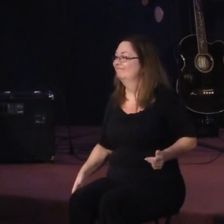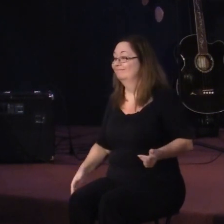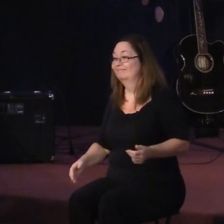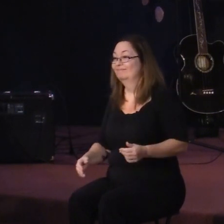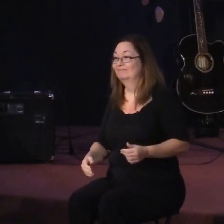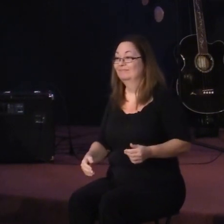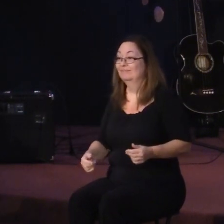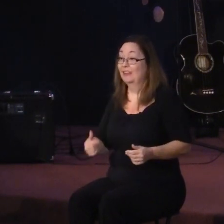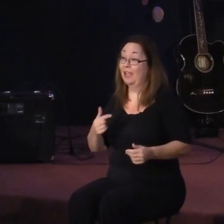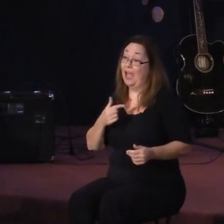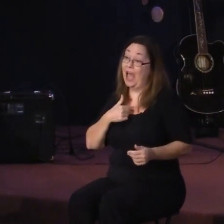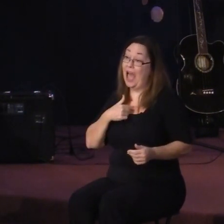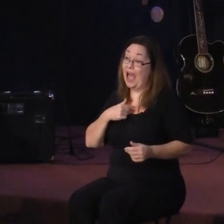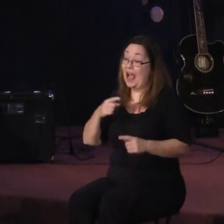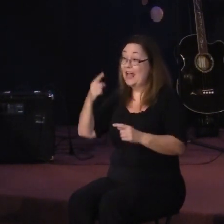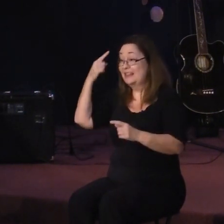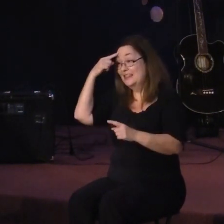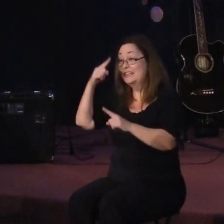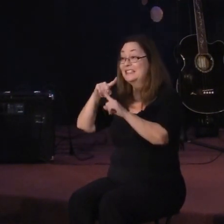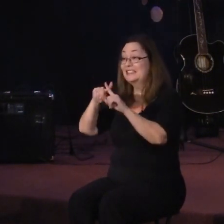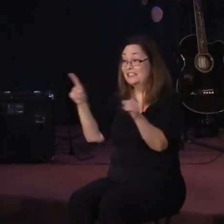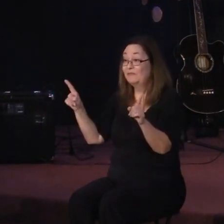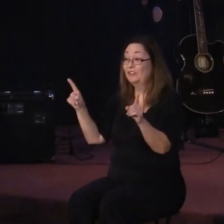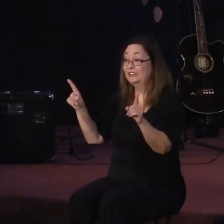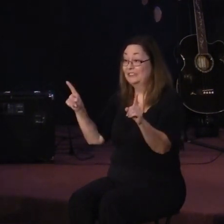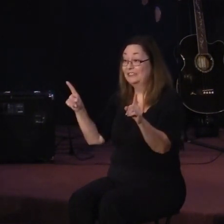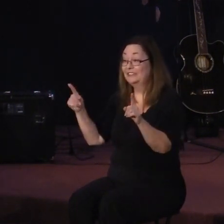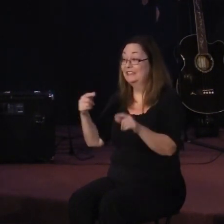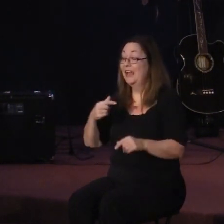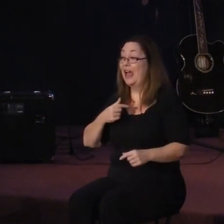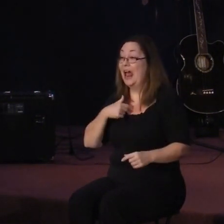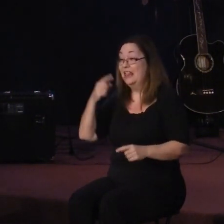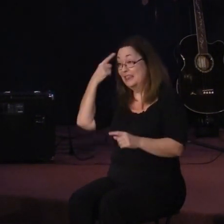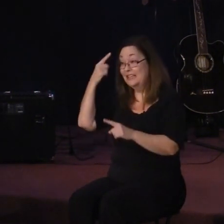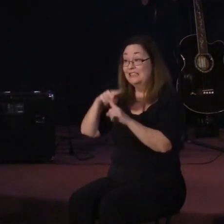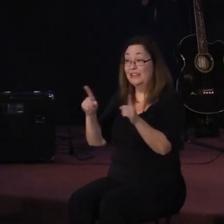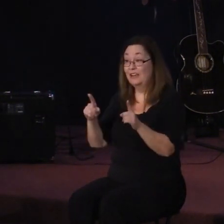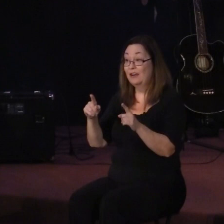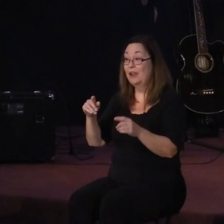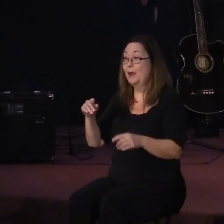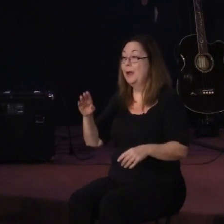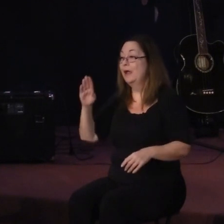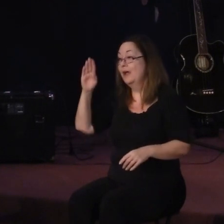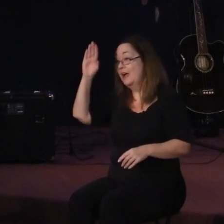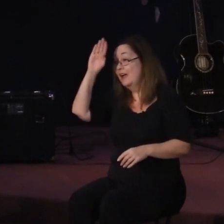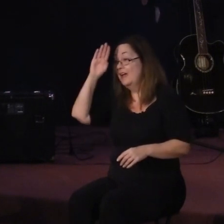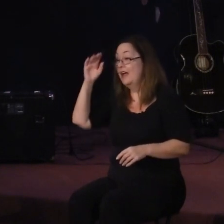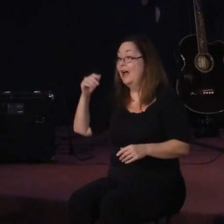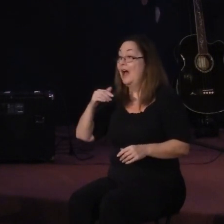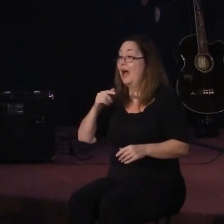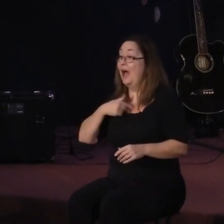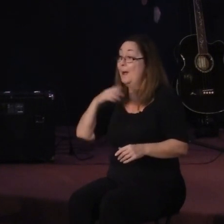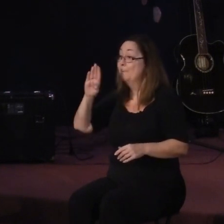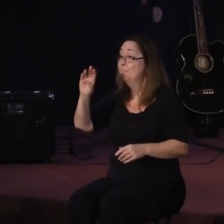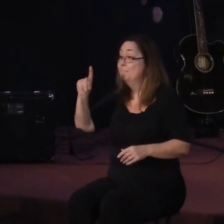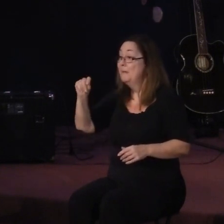Now, I'm going to beg to differ with you there. I'm going to bet you $1 million God likes you every day.